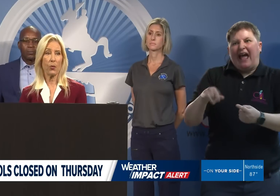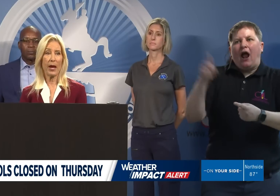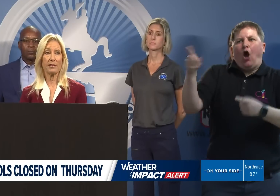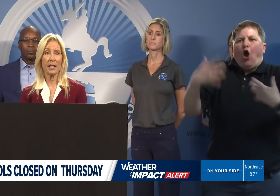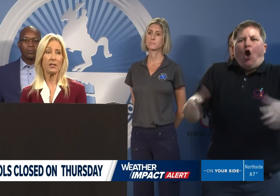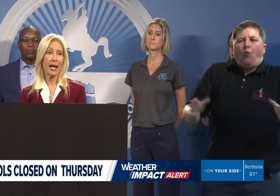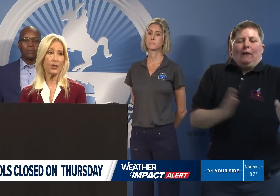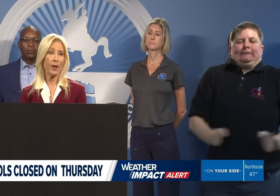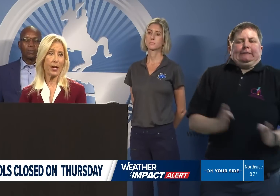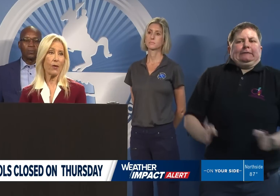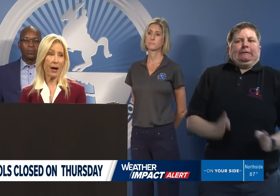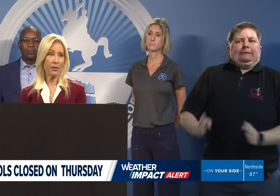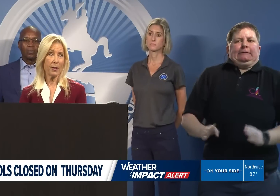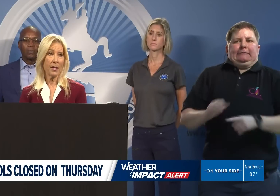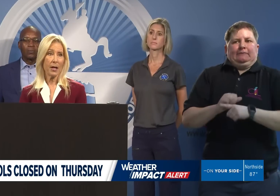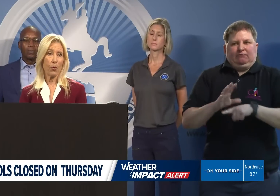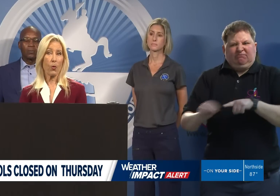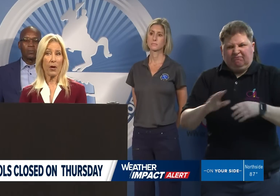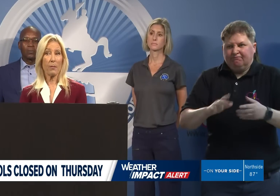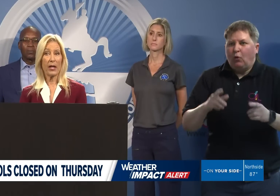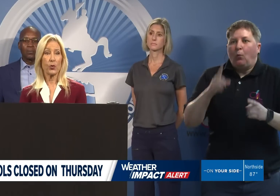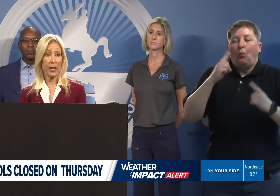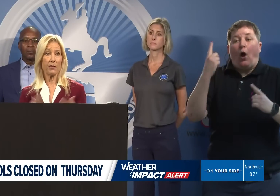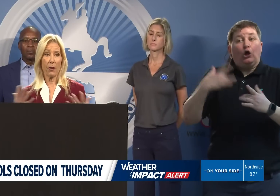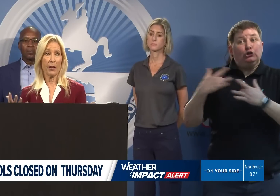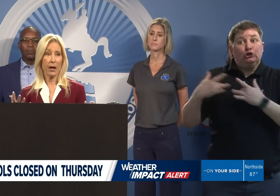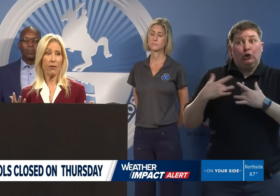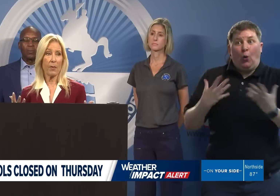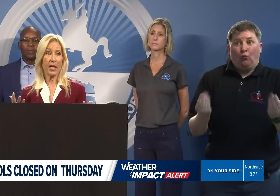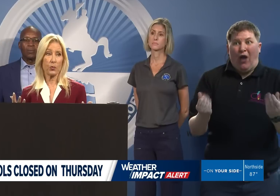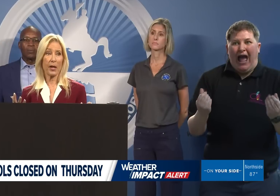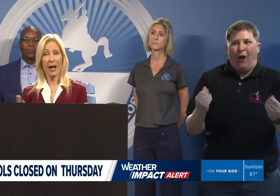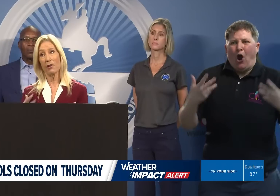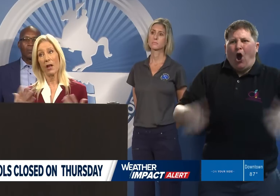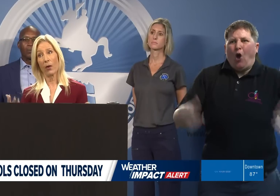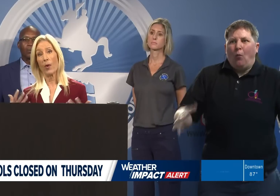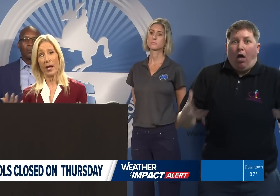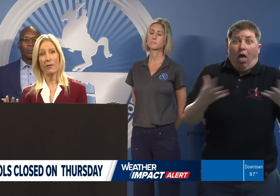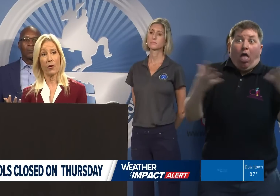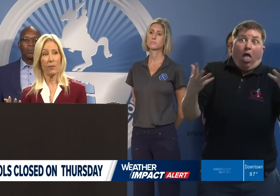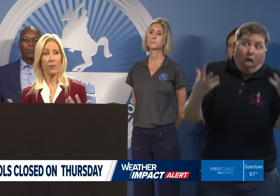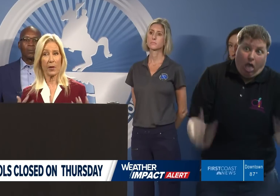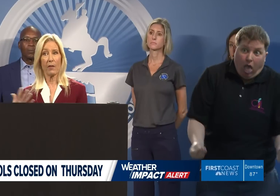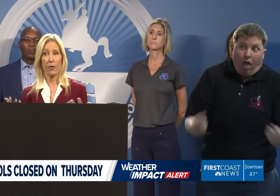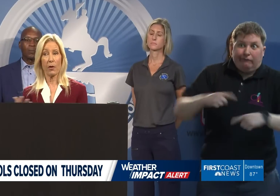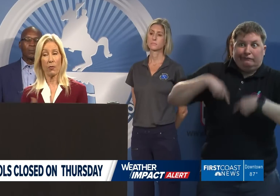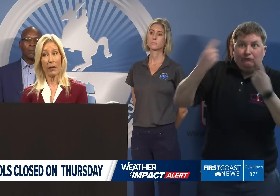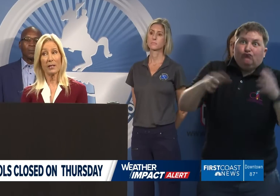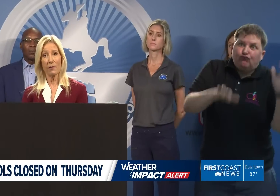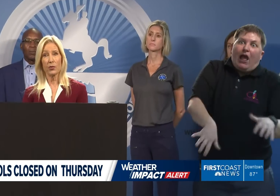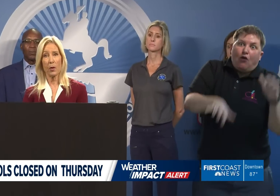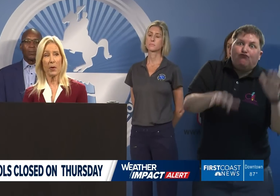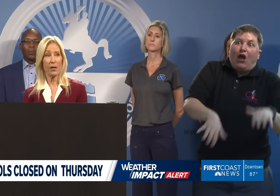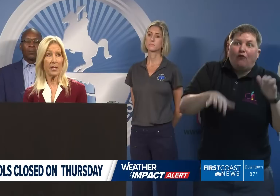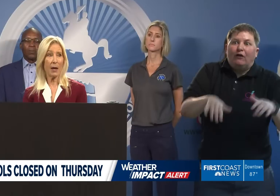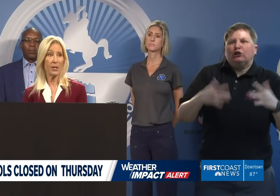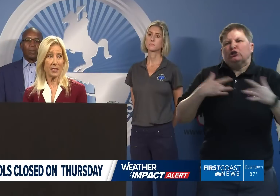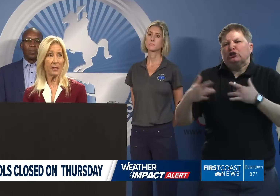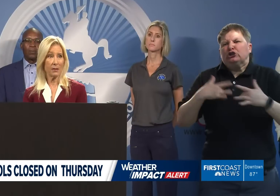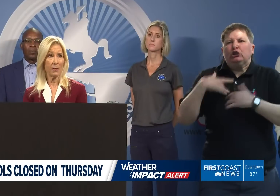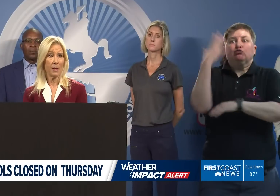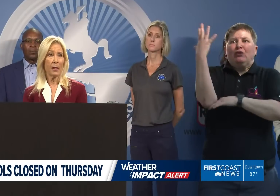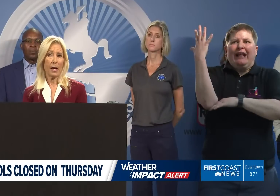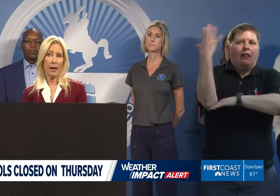storm, is that we have such saturated ground. We're worried about trees falling over because we're going to have a lot of wind for a relatively short period of